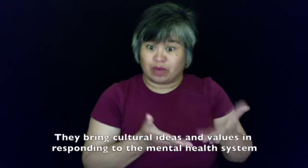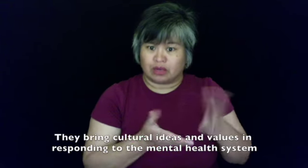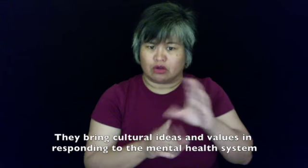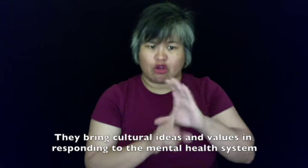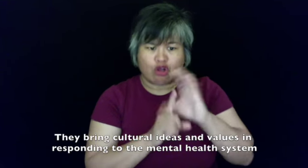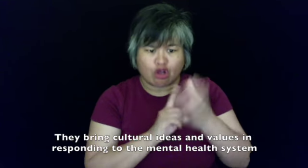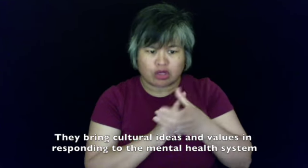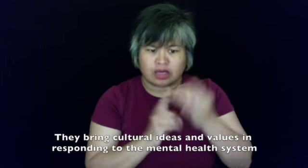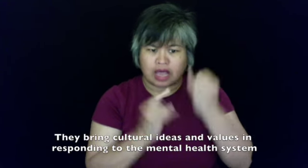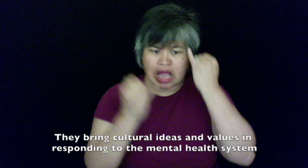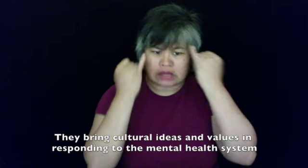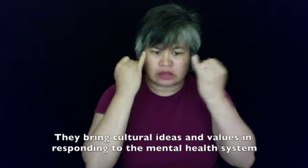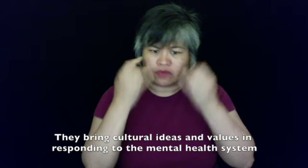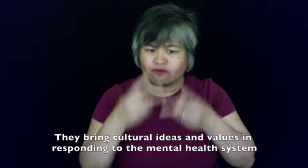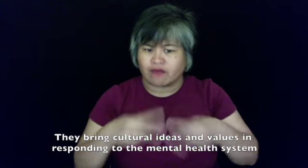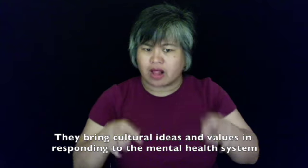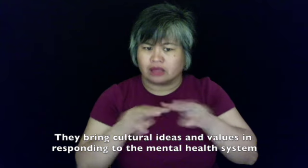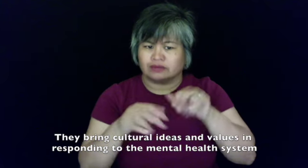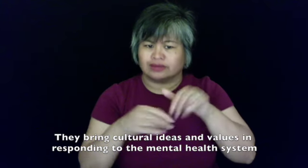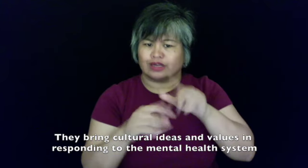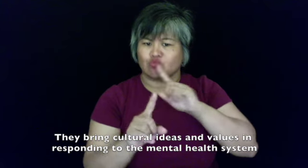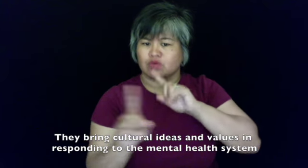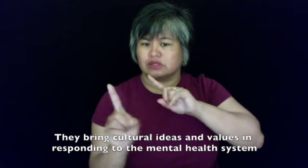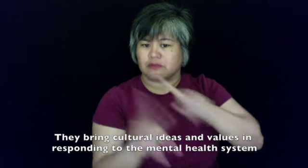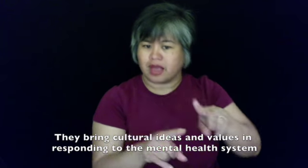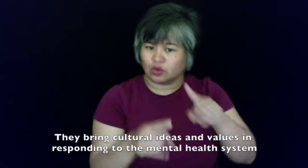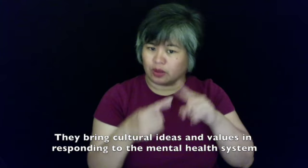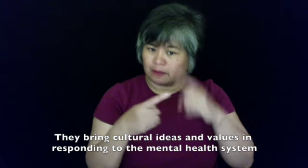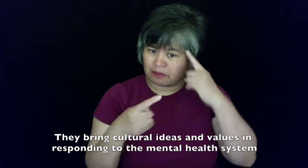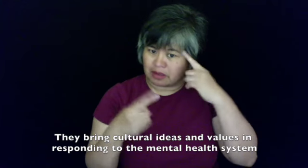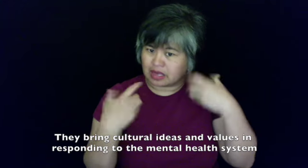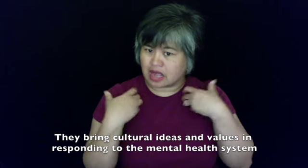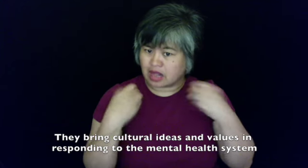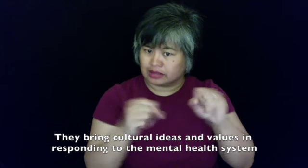They bring cultural ideas and values in responding to the mental health system